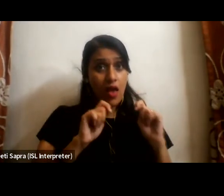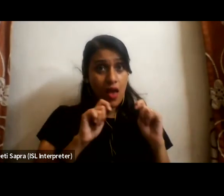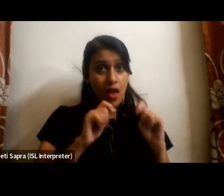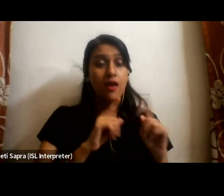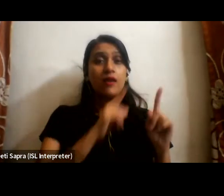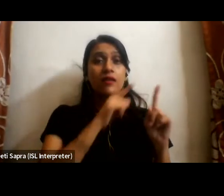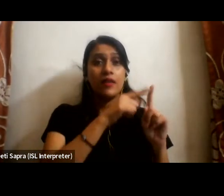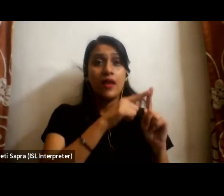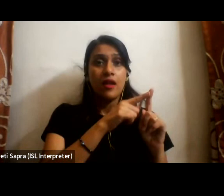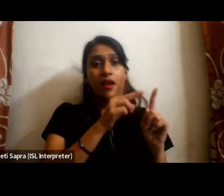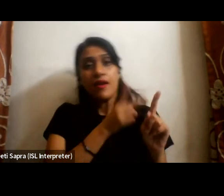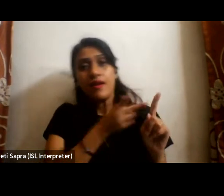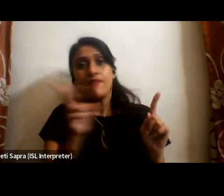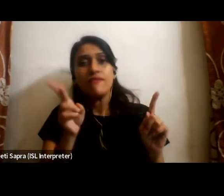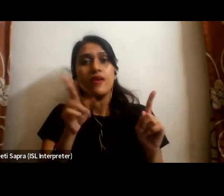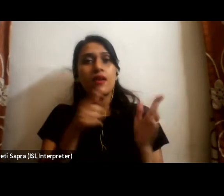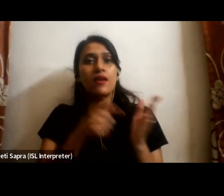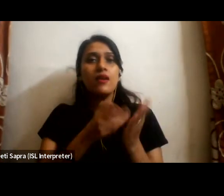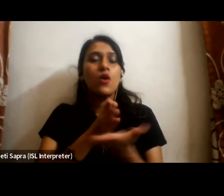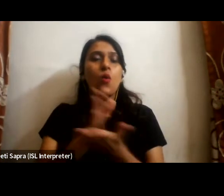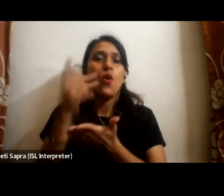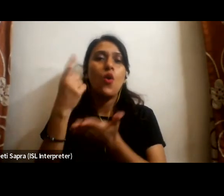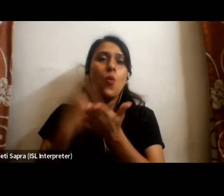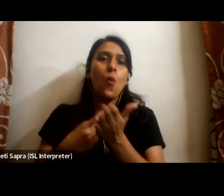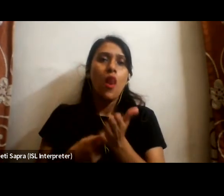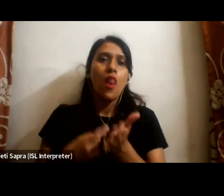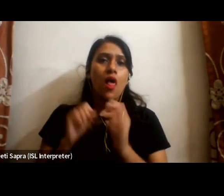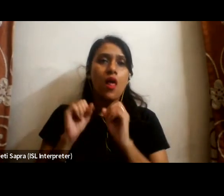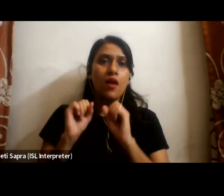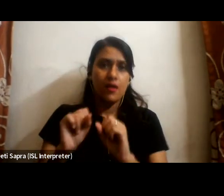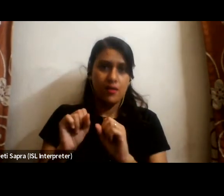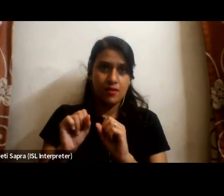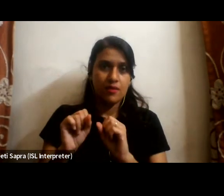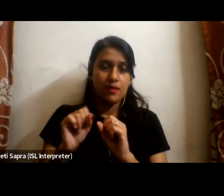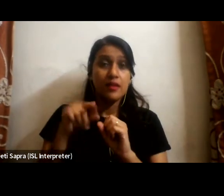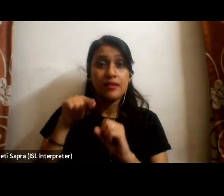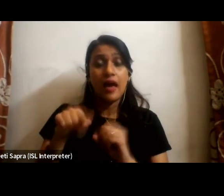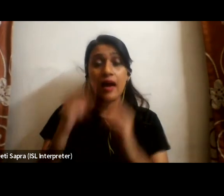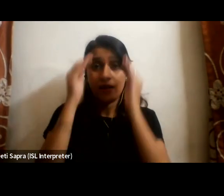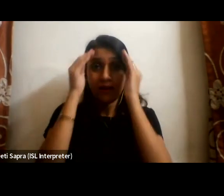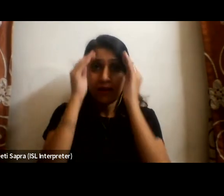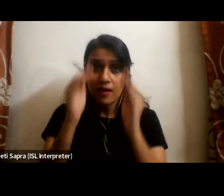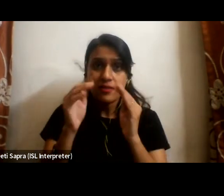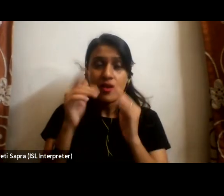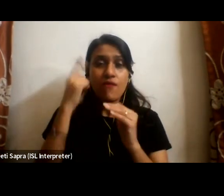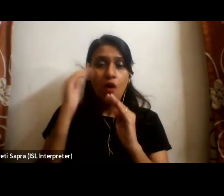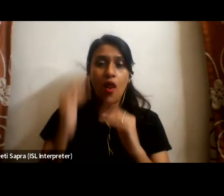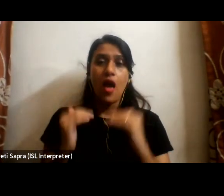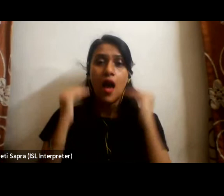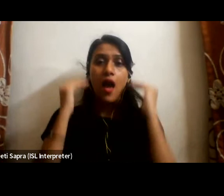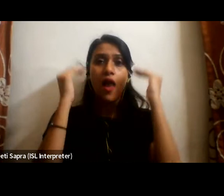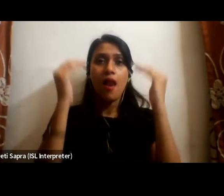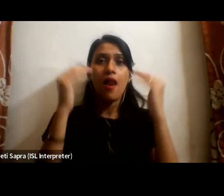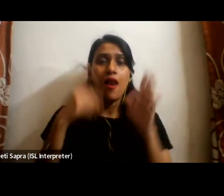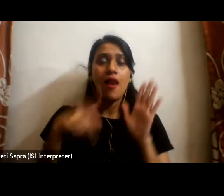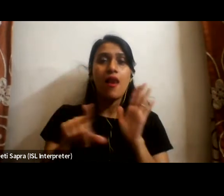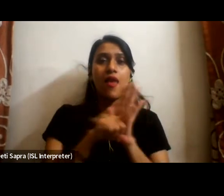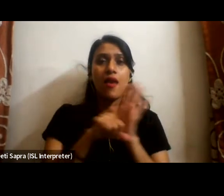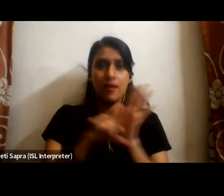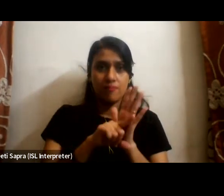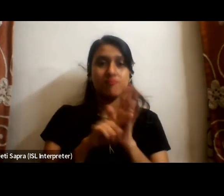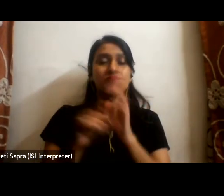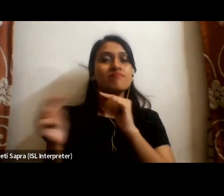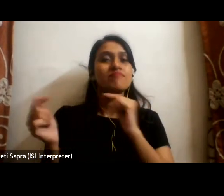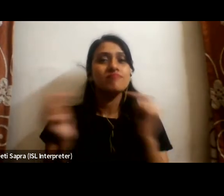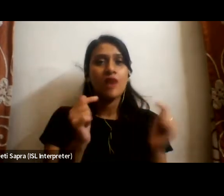a different kind of mandate, which takes into consideration the higher legal acumen that they are known